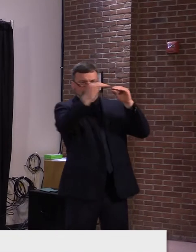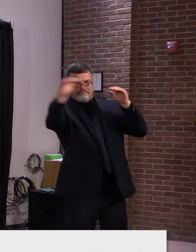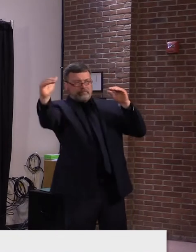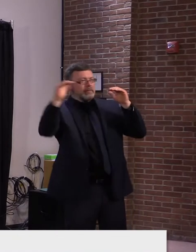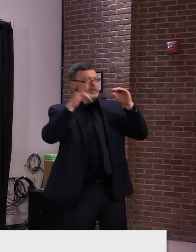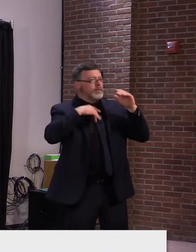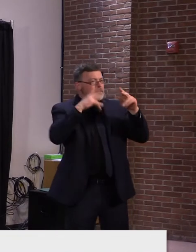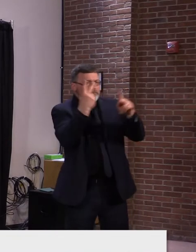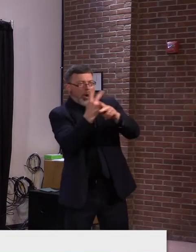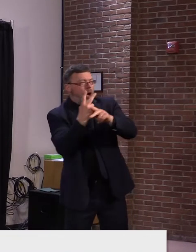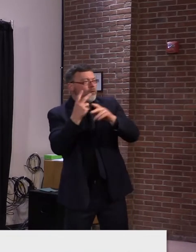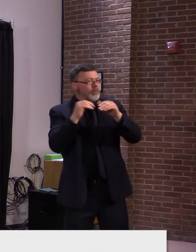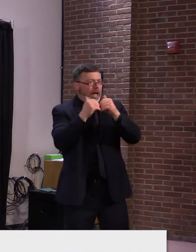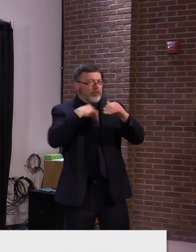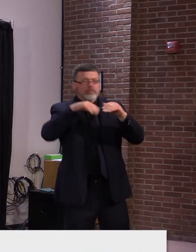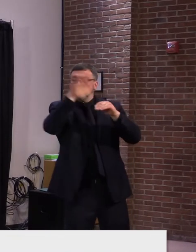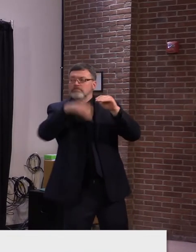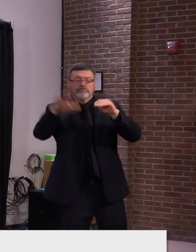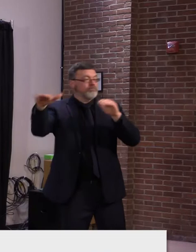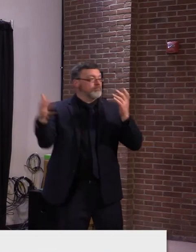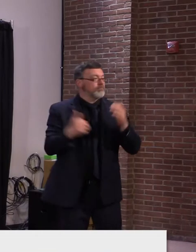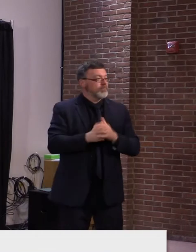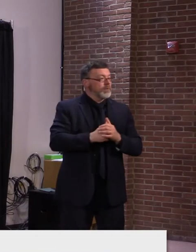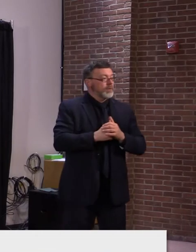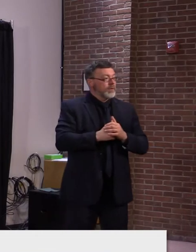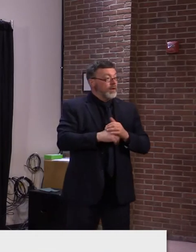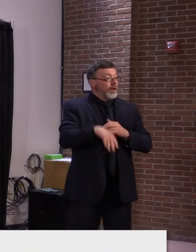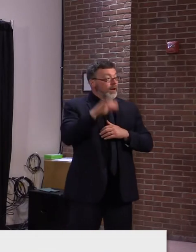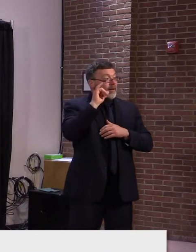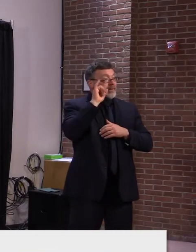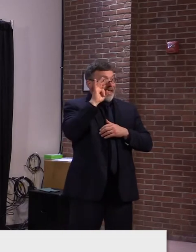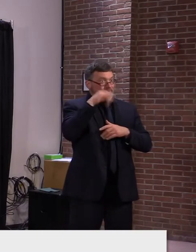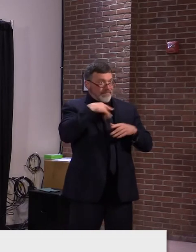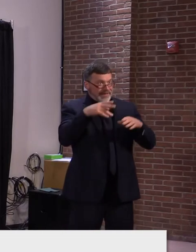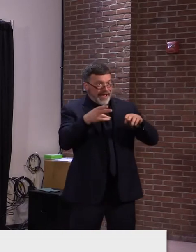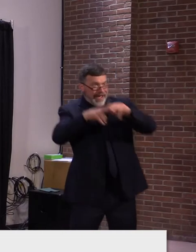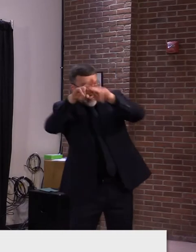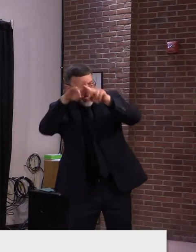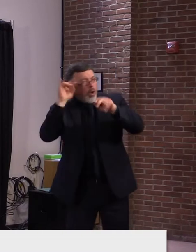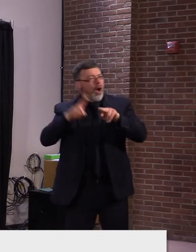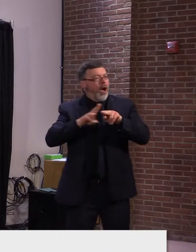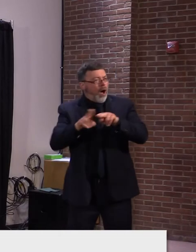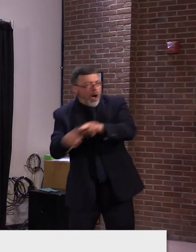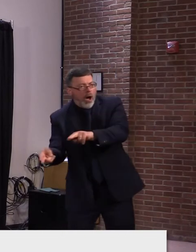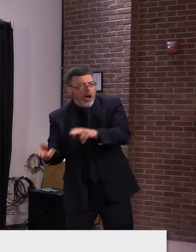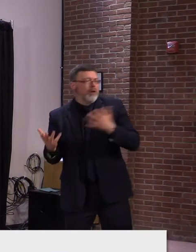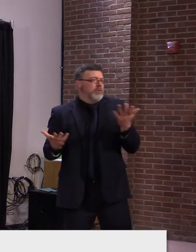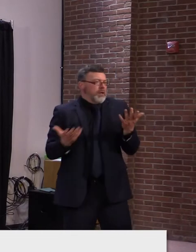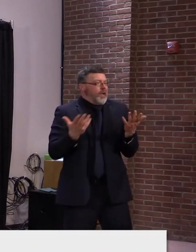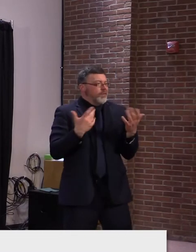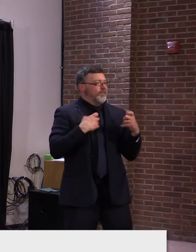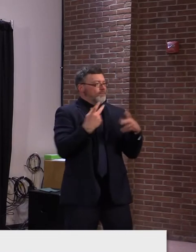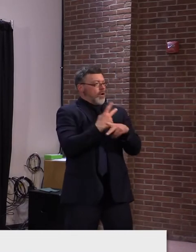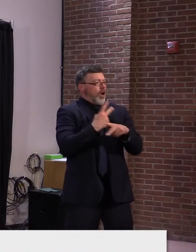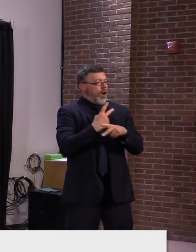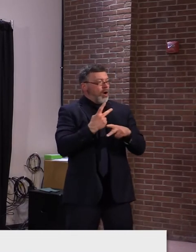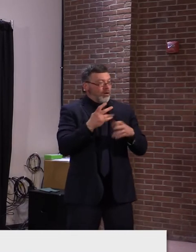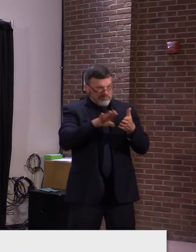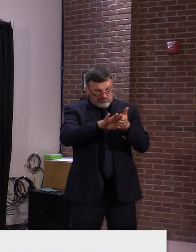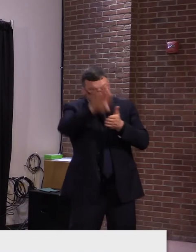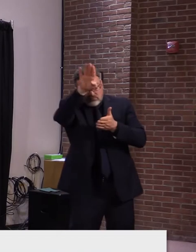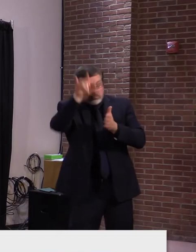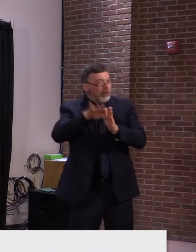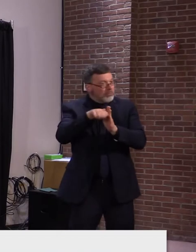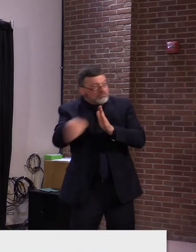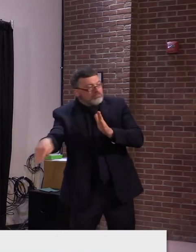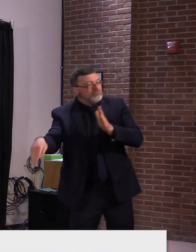trends and see if the trends are going in one way or the other and if they have some new meaning to them. Even the